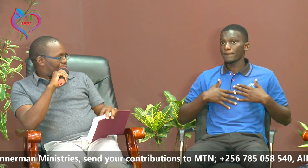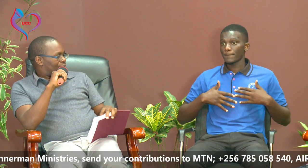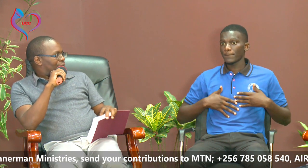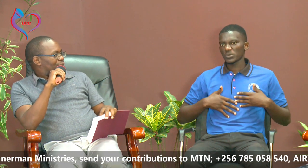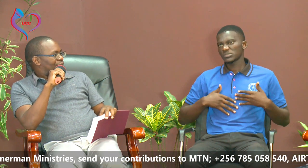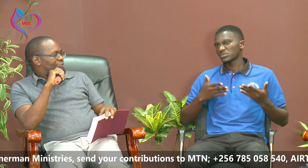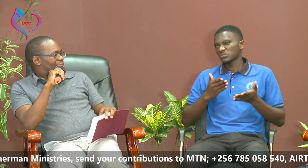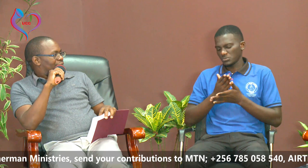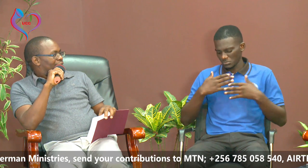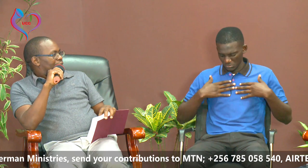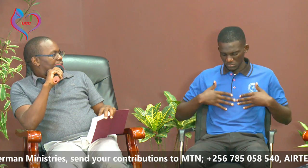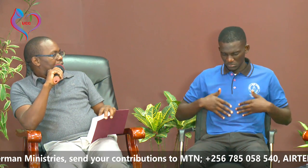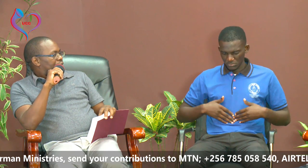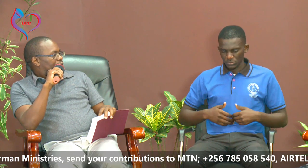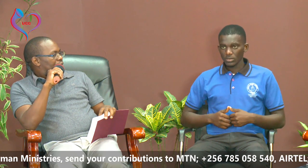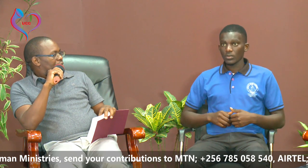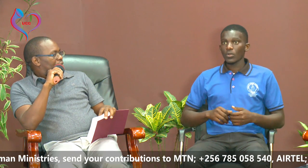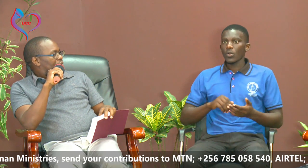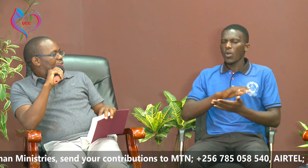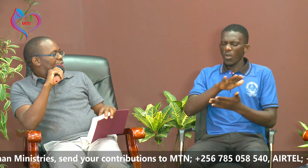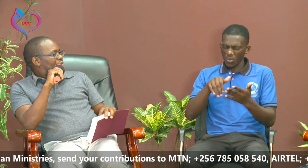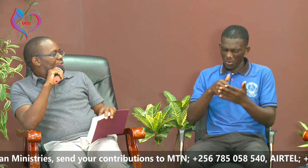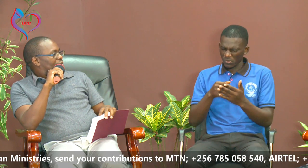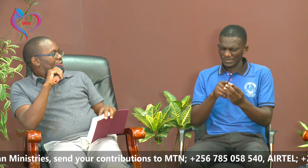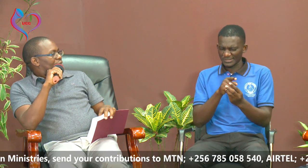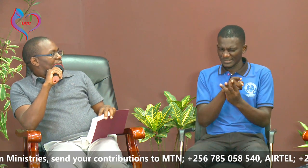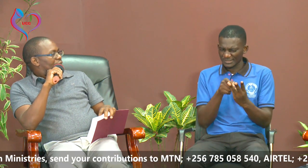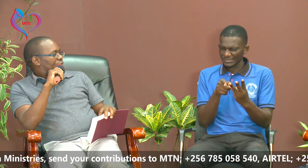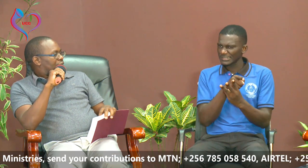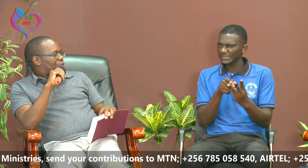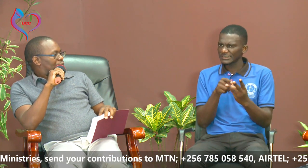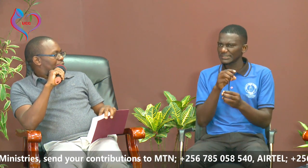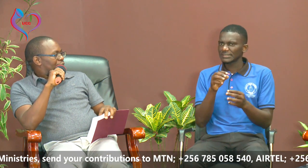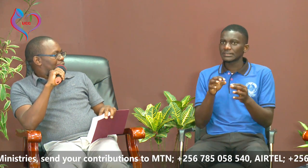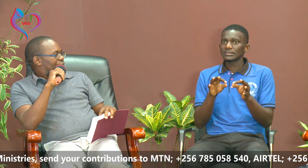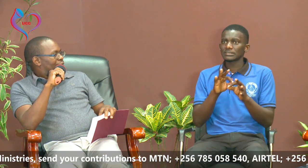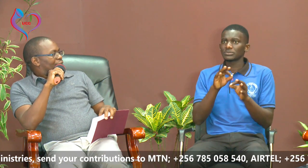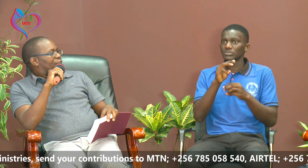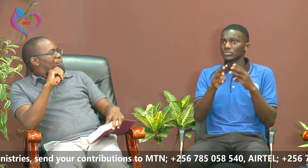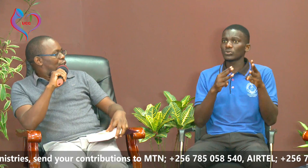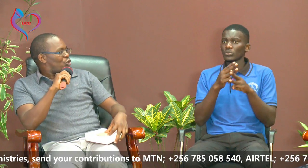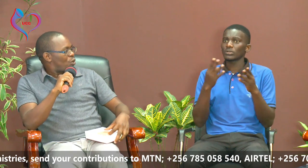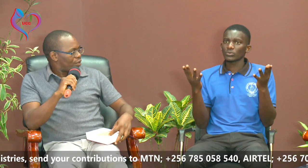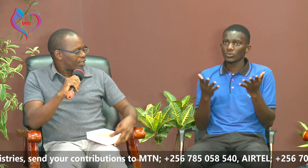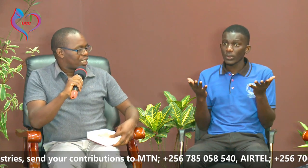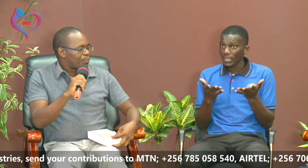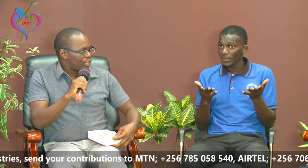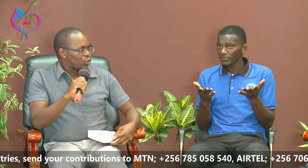body now. Katika abuza mbine biona spiritual world yeriwa. Nanti katige tutemie temie. The spiritual world, the spiritual